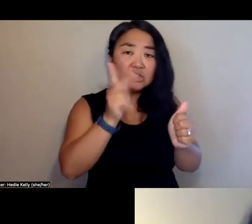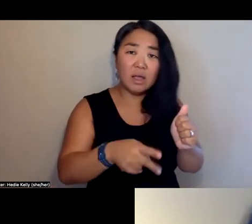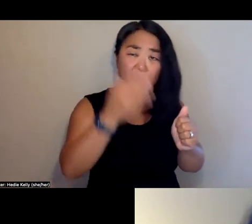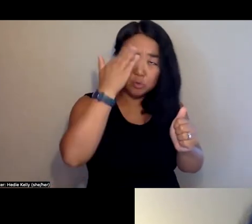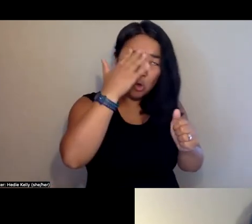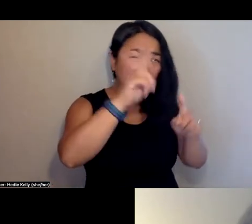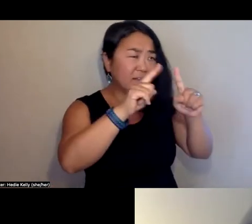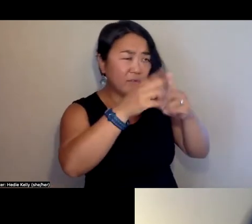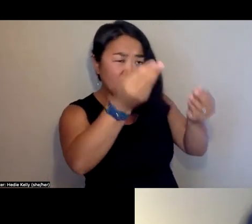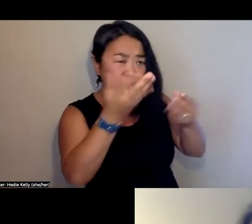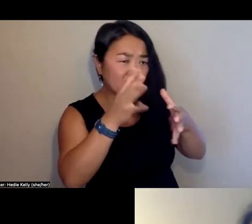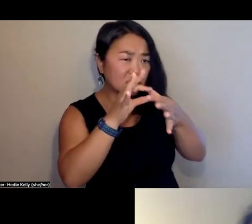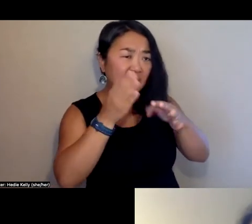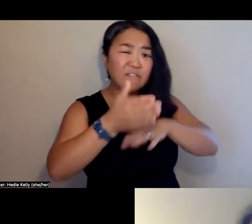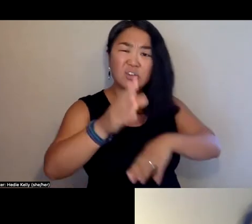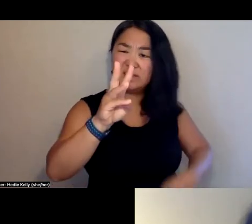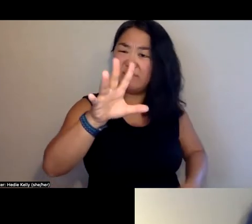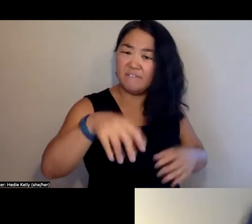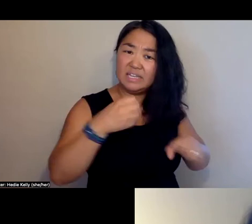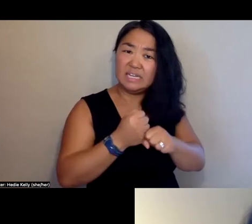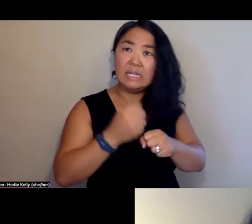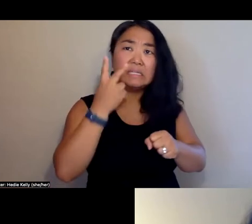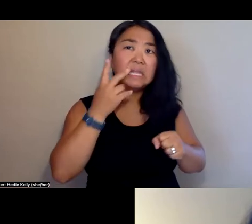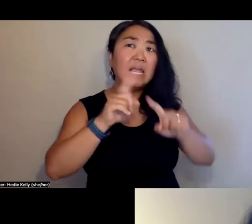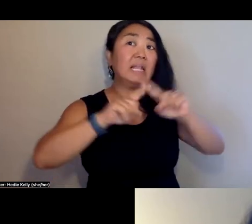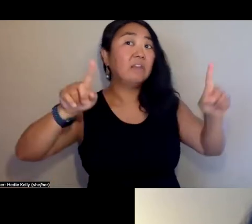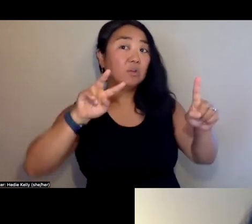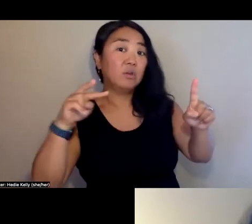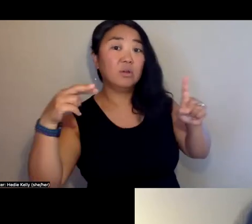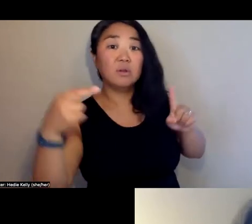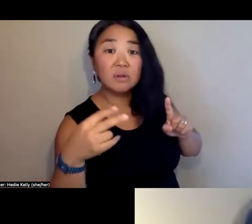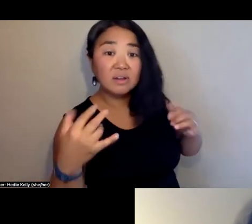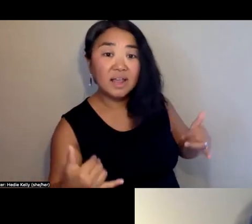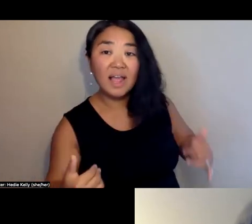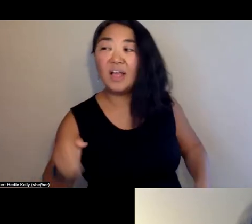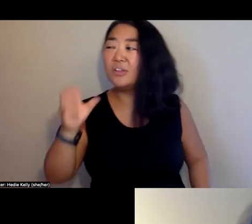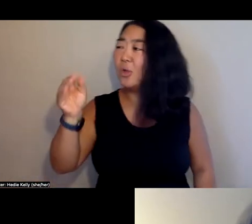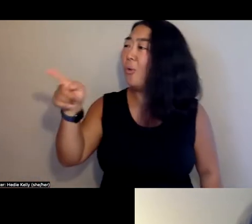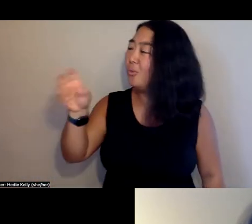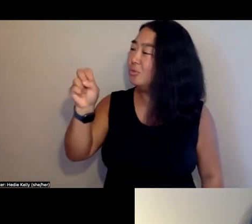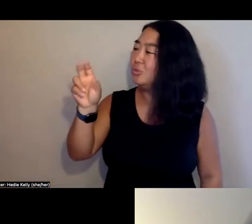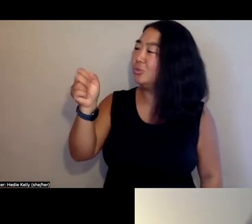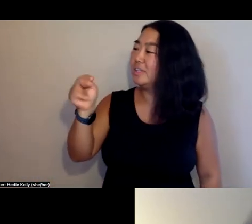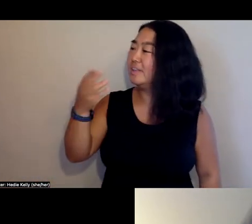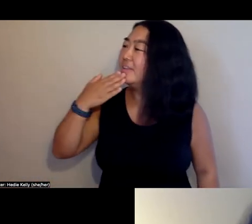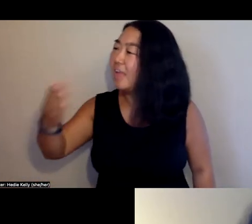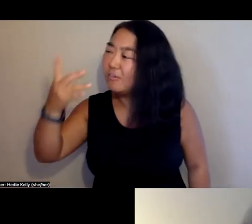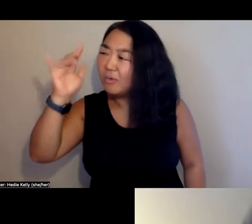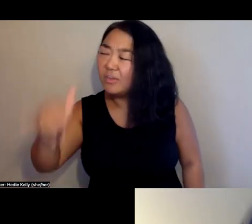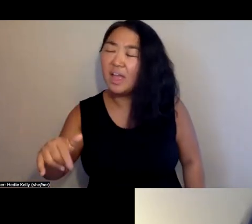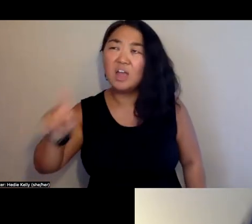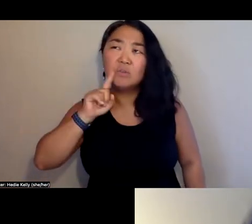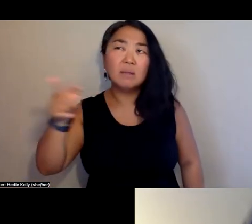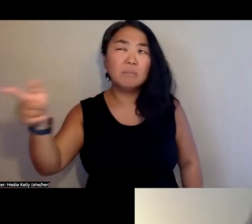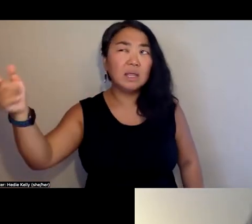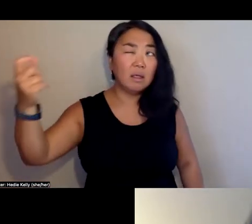and see it from the different perspective. But so thank you, Susan, for jiggling that little part